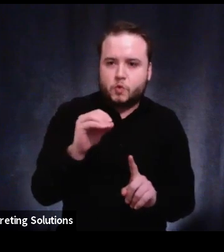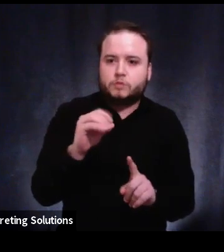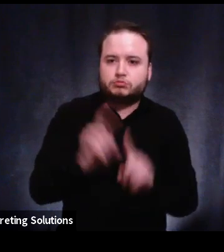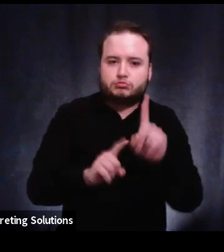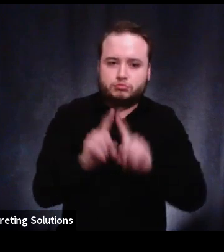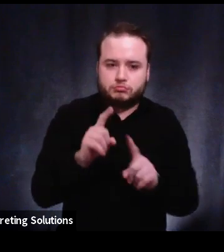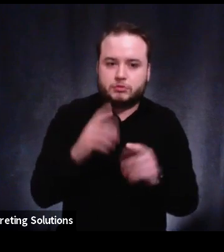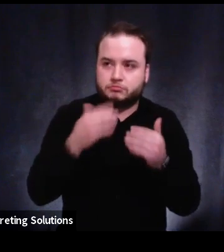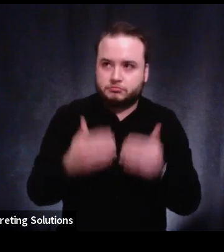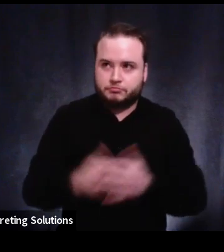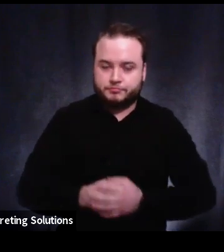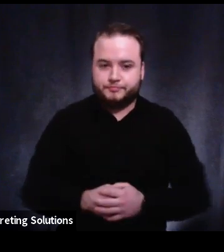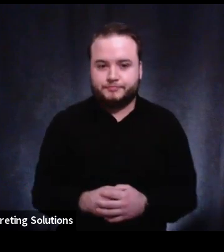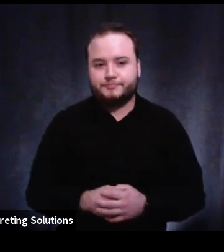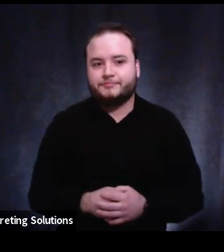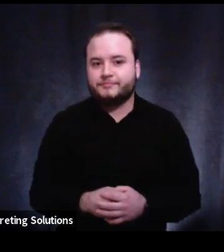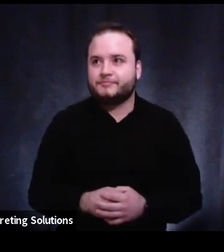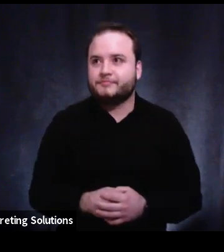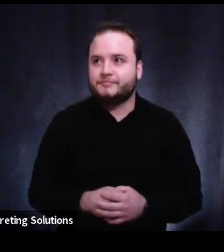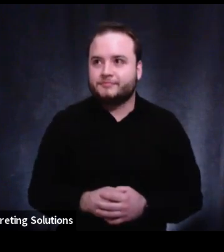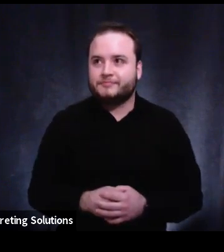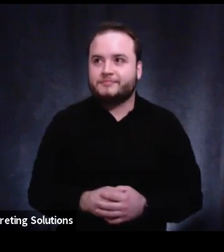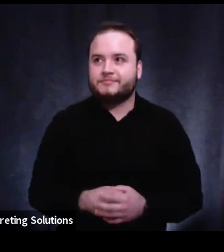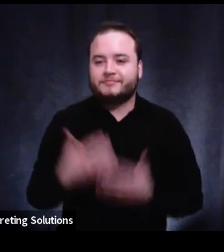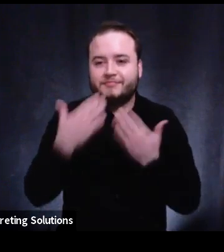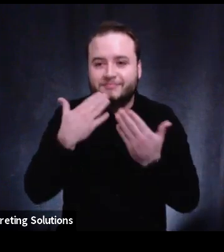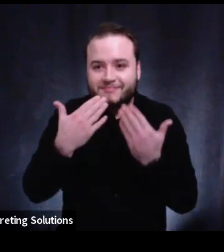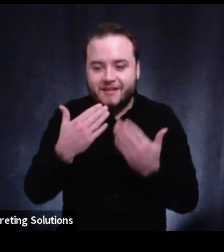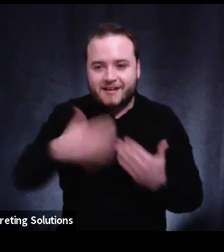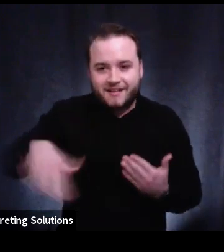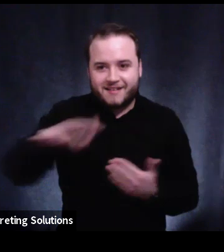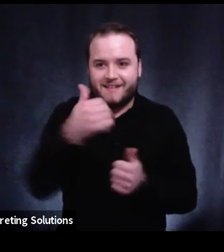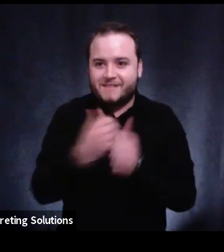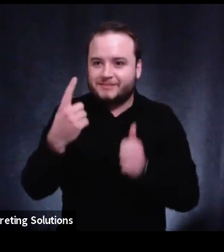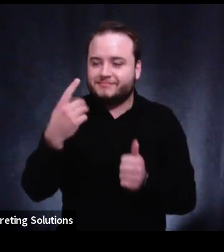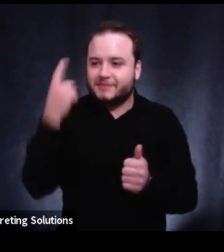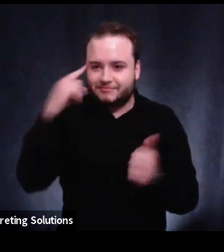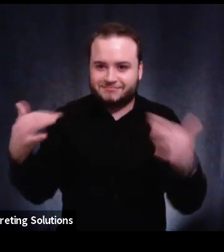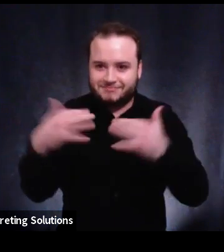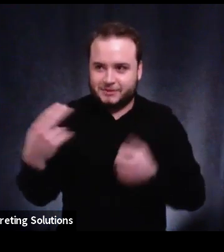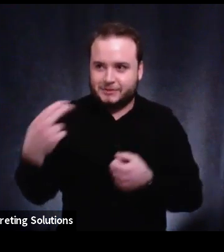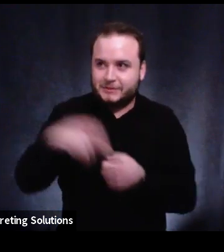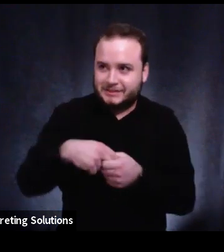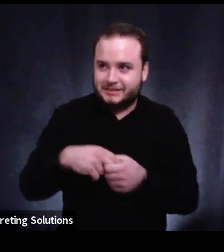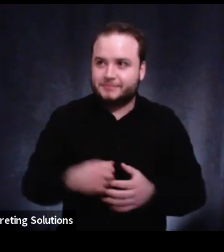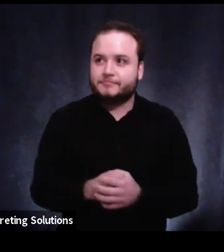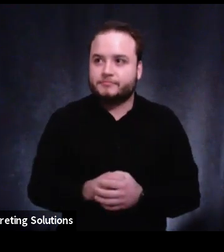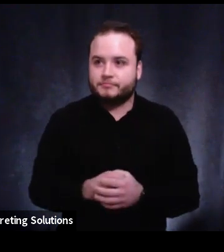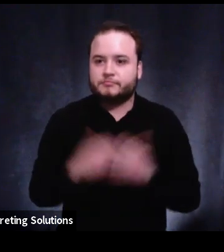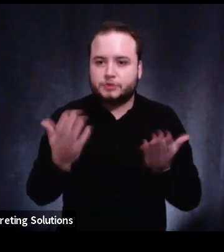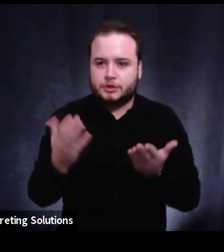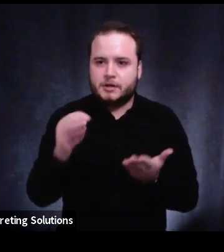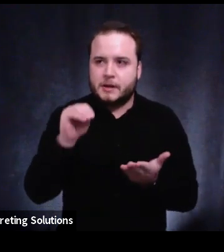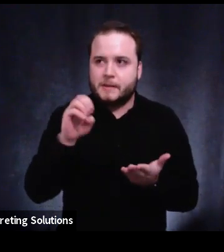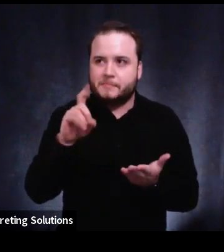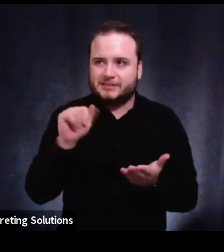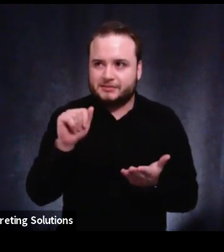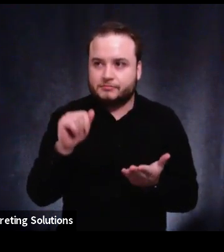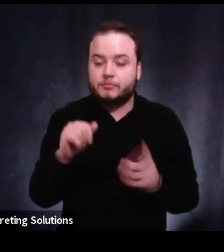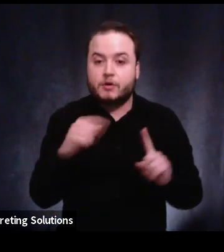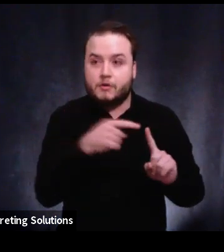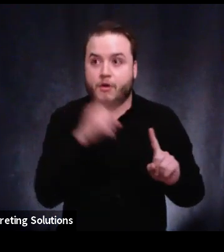you, operator, and thank you to everybody for joining us for a slightly downsized daily media call today. Governor Walz is not on today's call as he observes